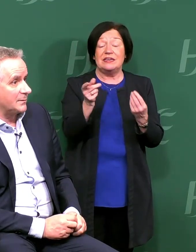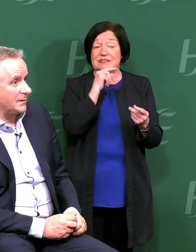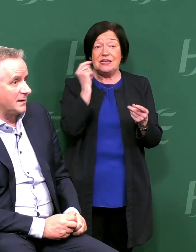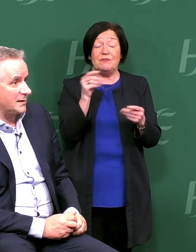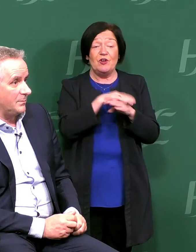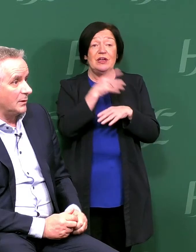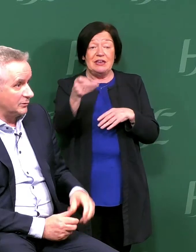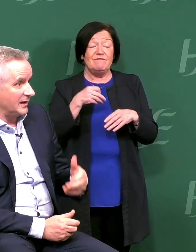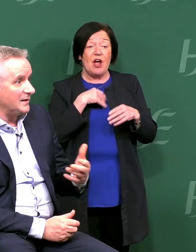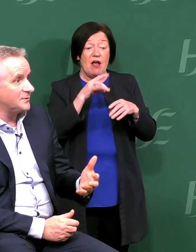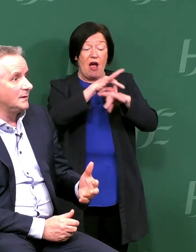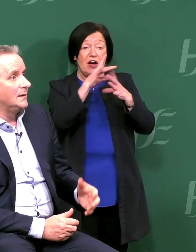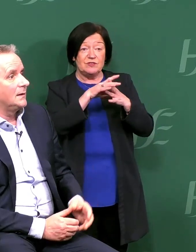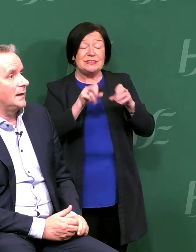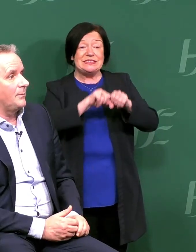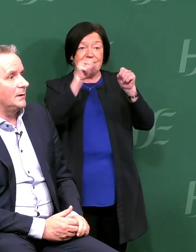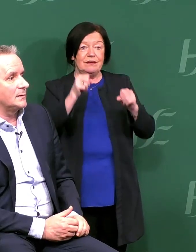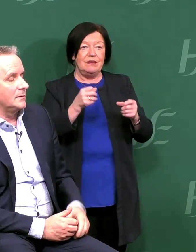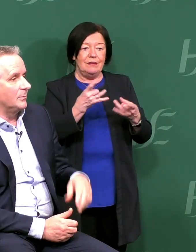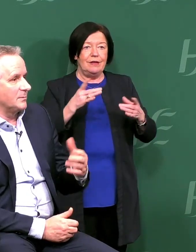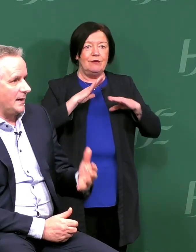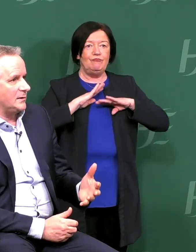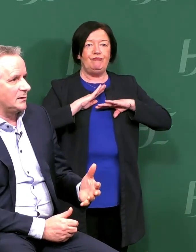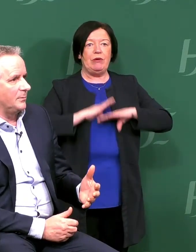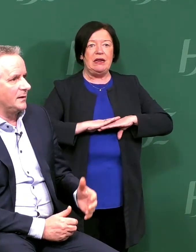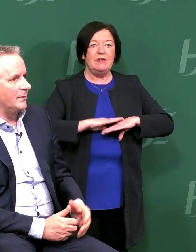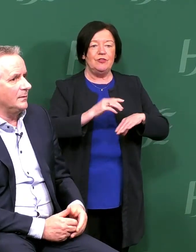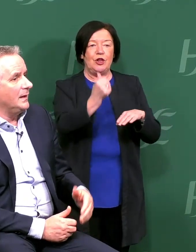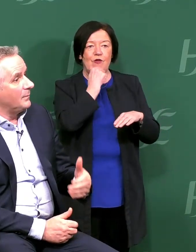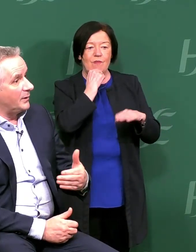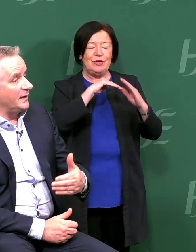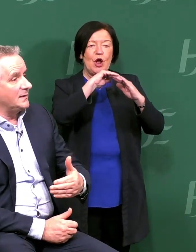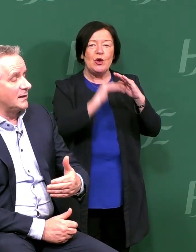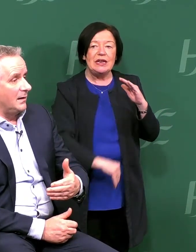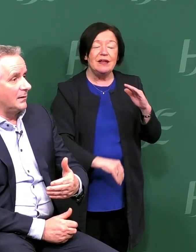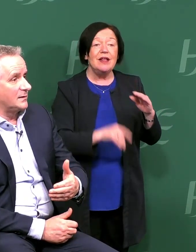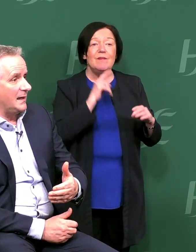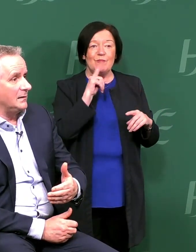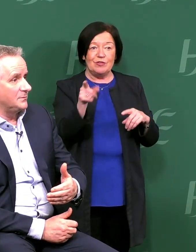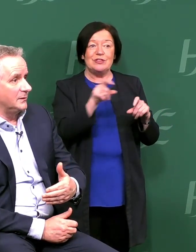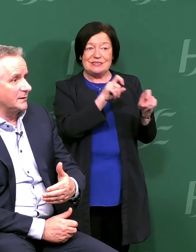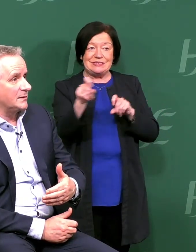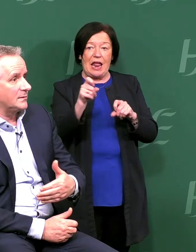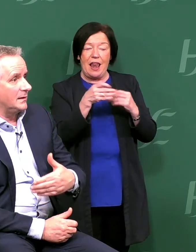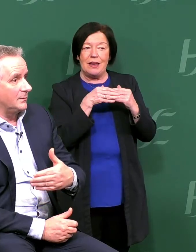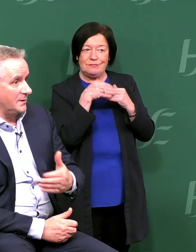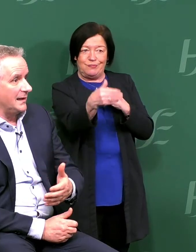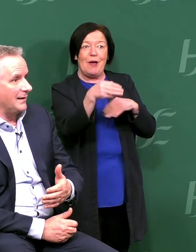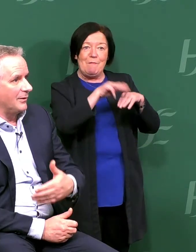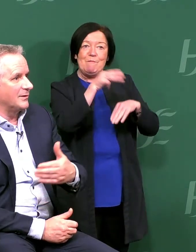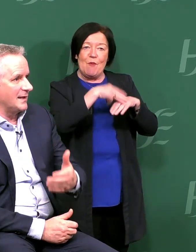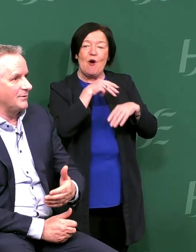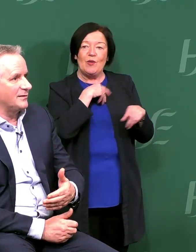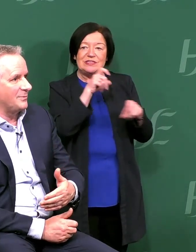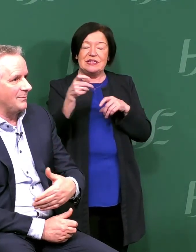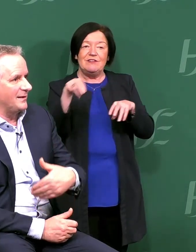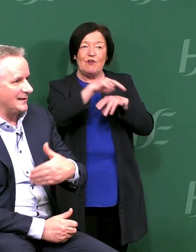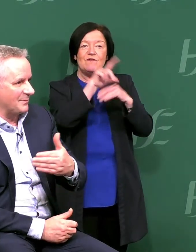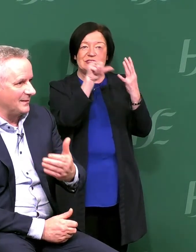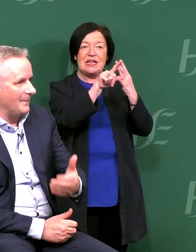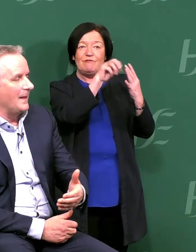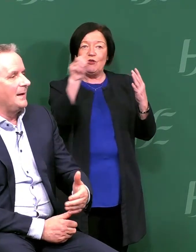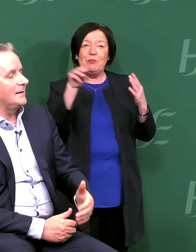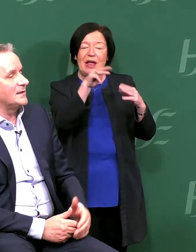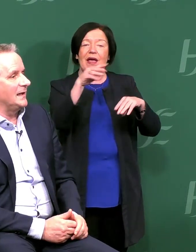giving our hospital system a good relief because numbers of patients coming down. But it is a longer tail for us. We still have over 700 people